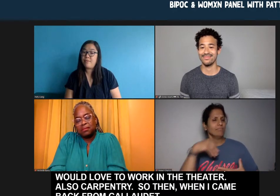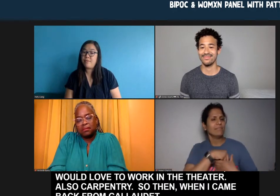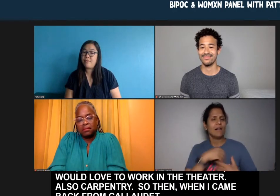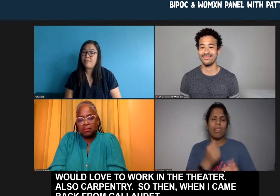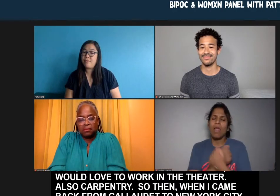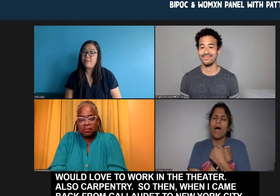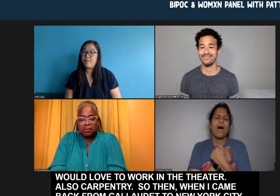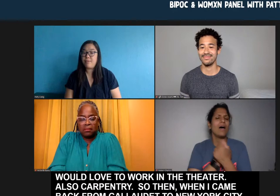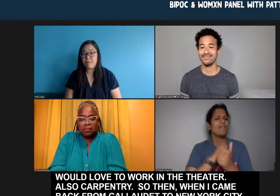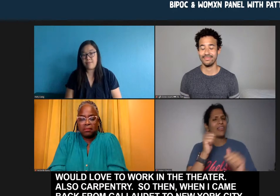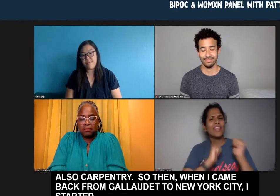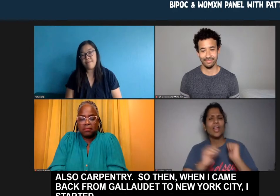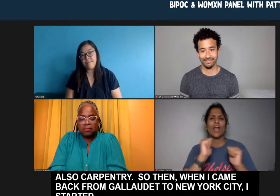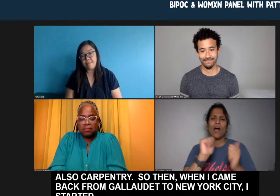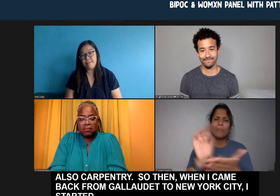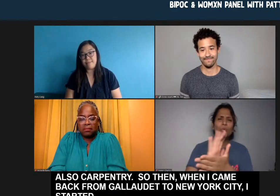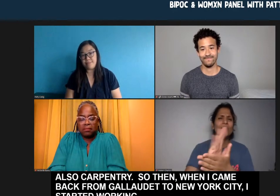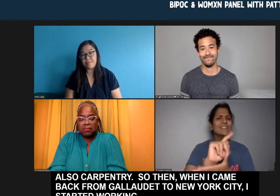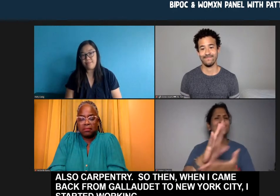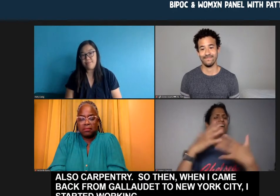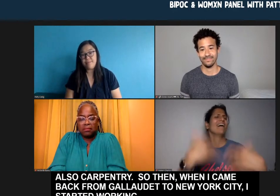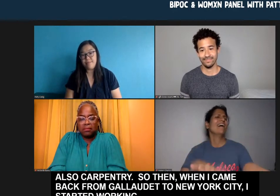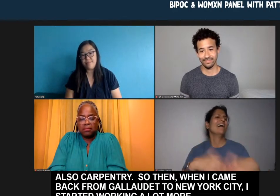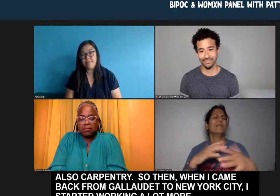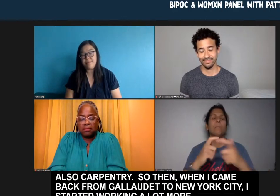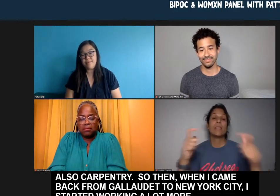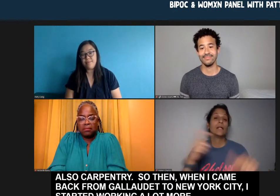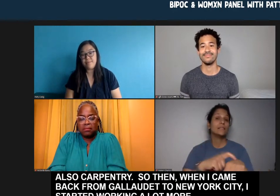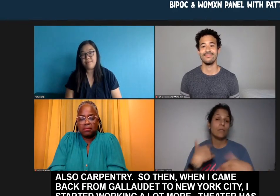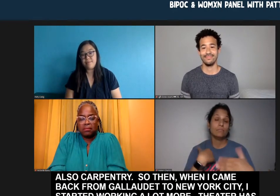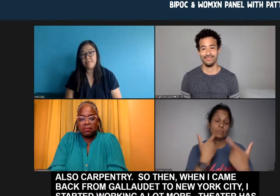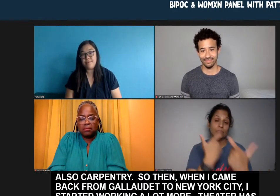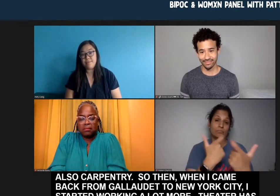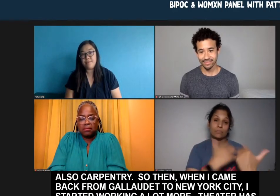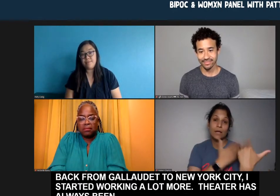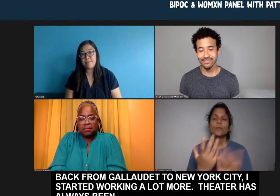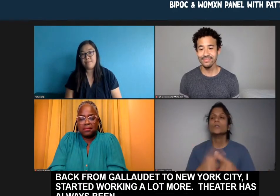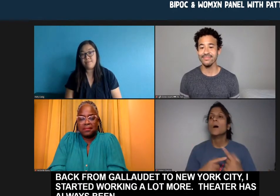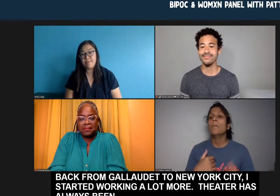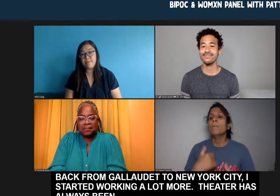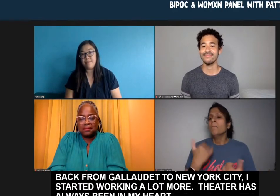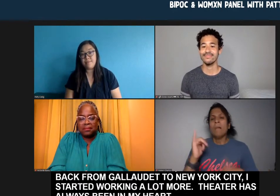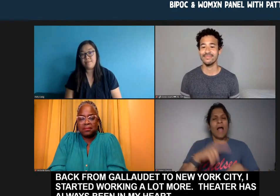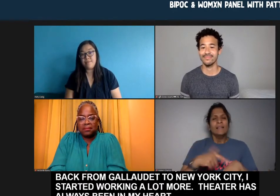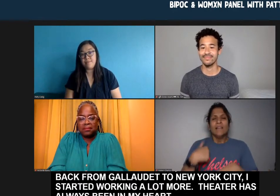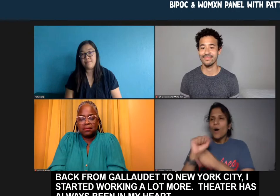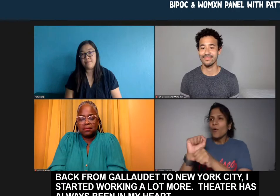and theater has always been in my heart, you know, movies and